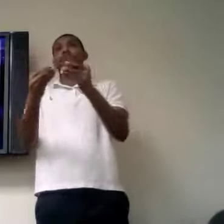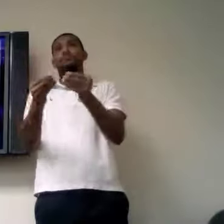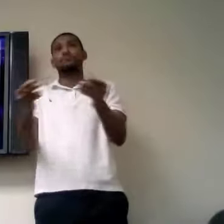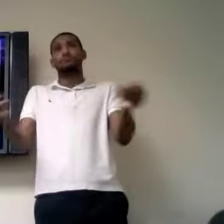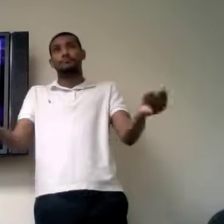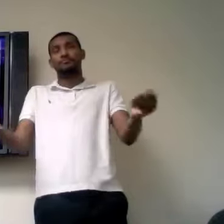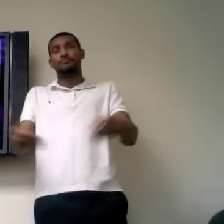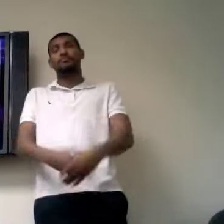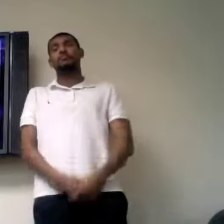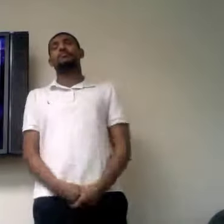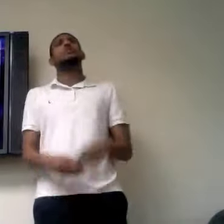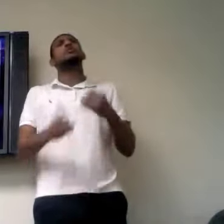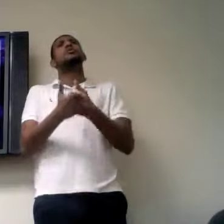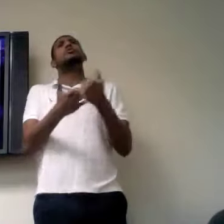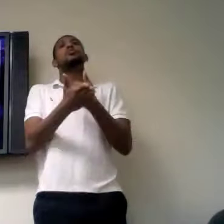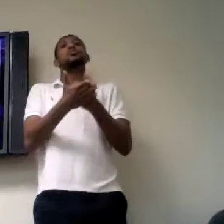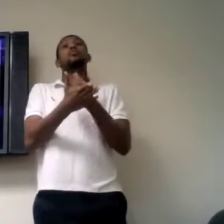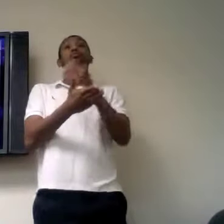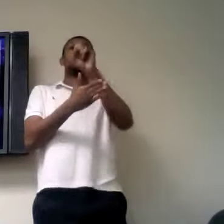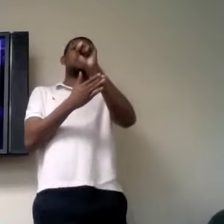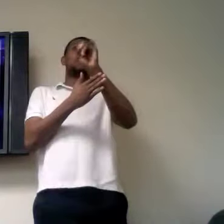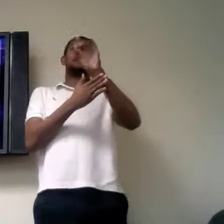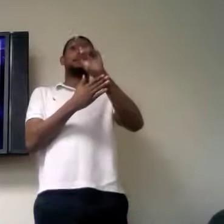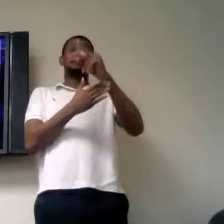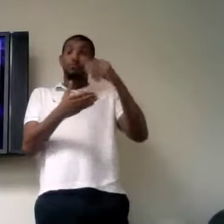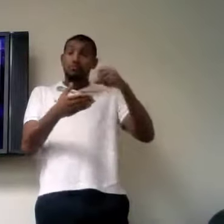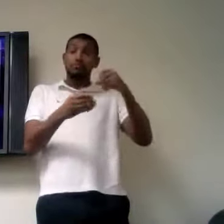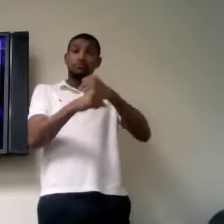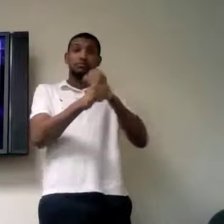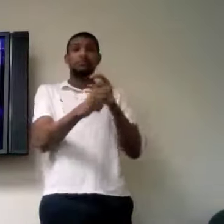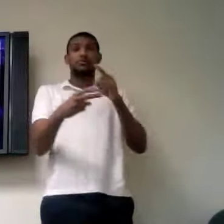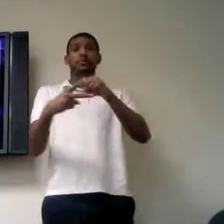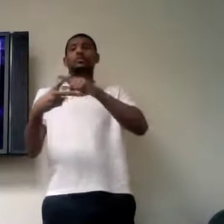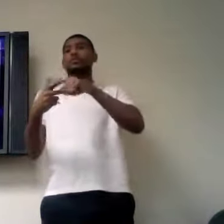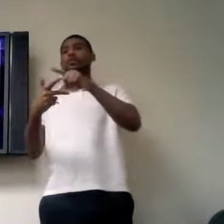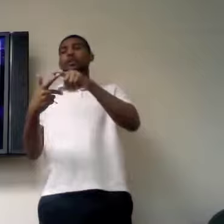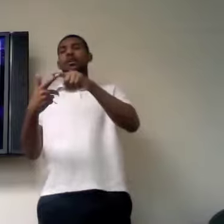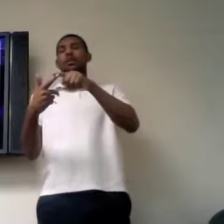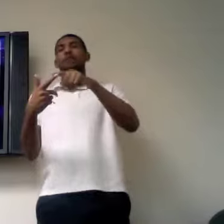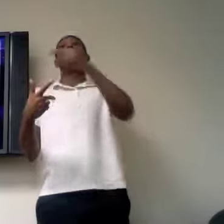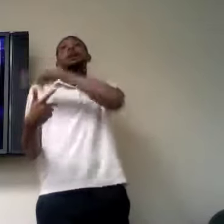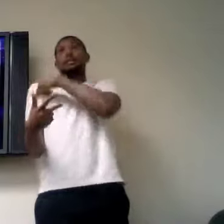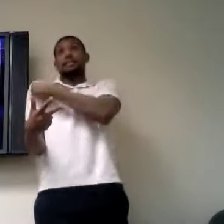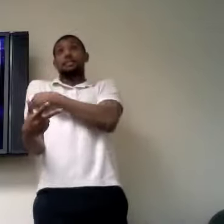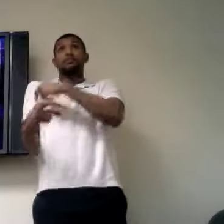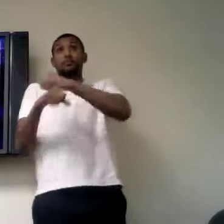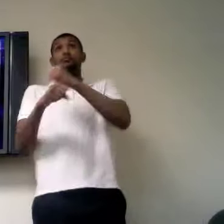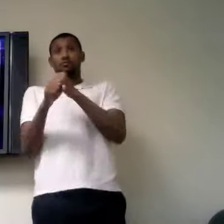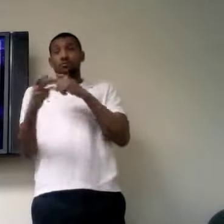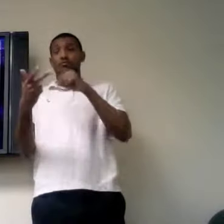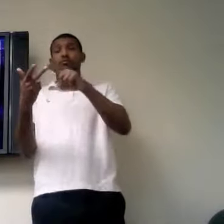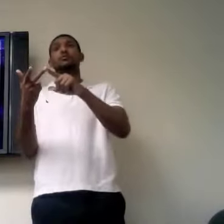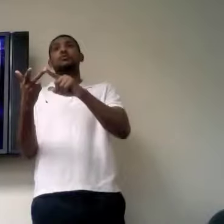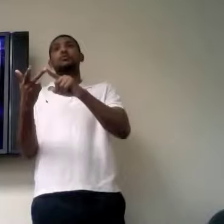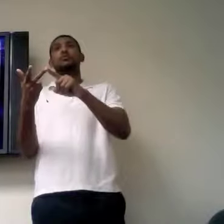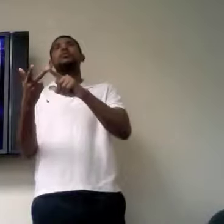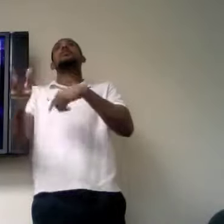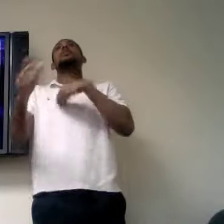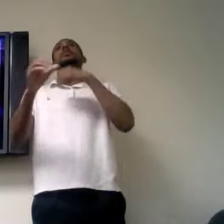New sanitation sinks had been dug, a hospital had been built, and all prisoners and guards